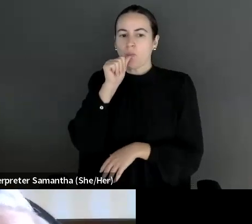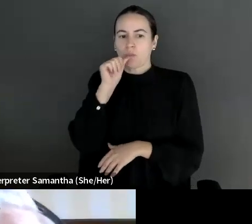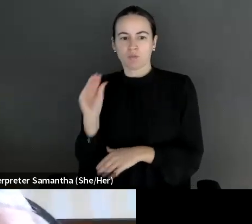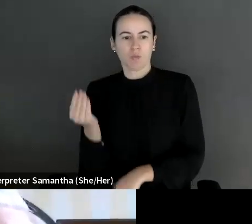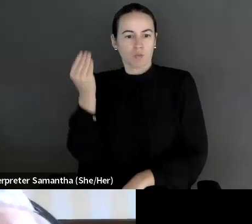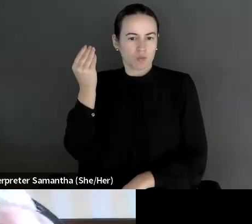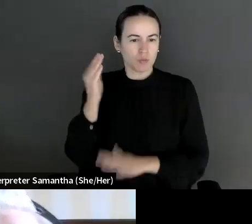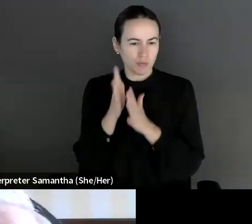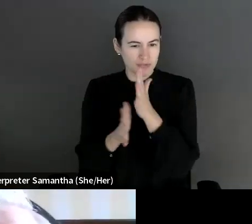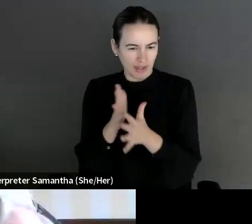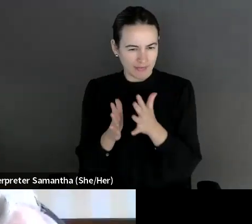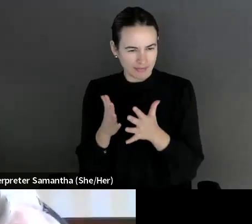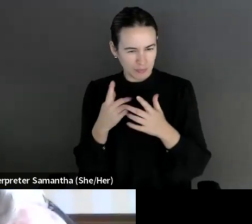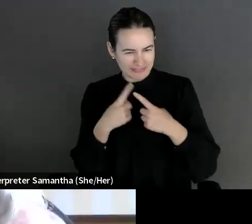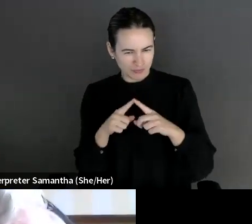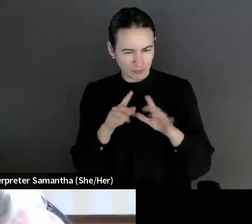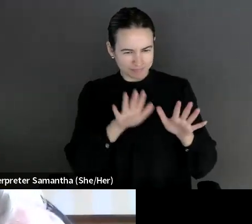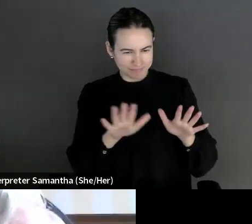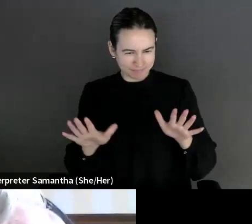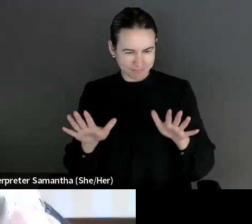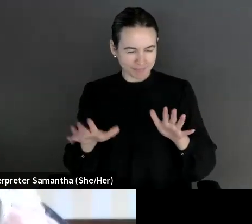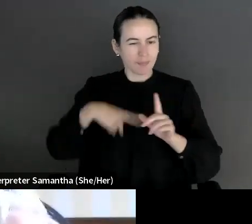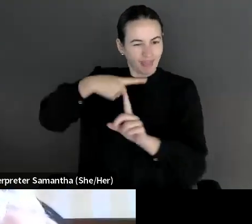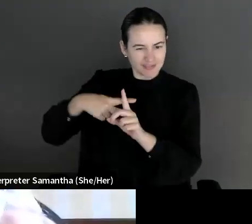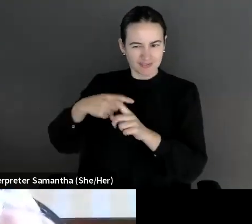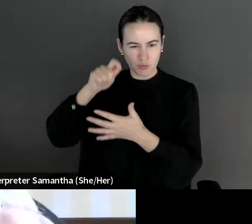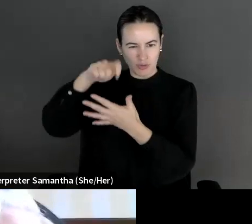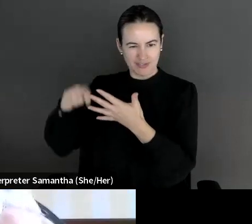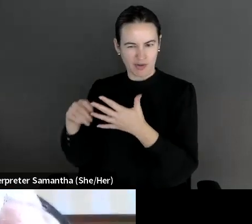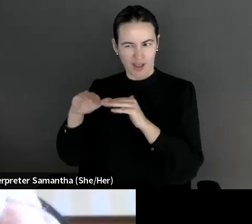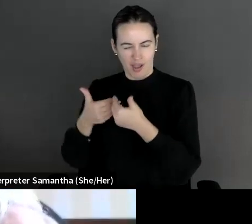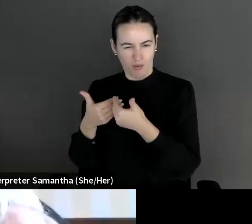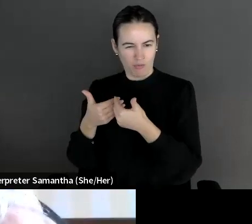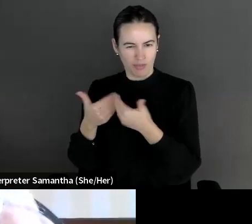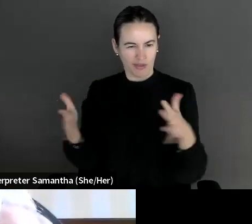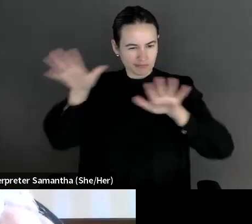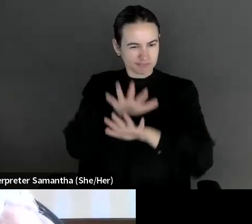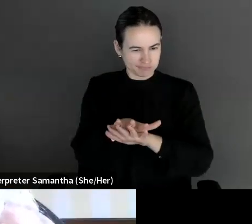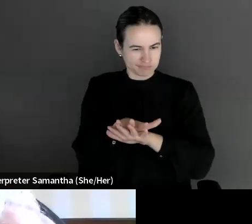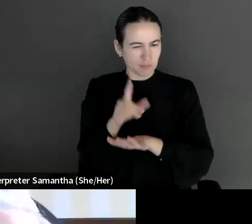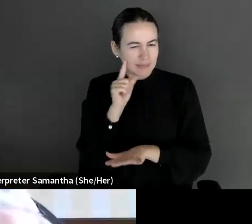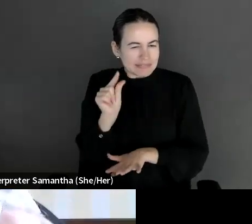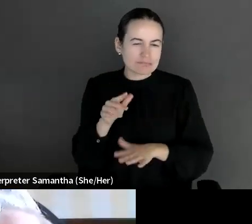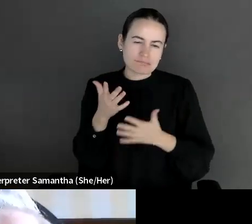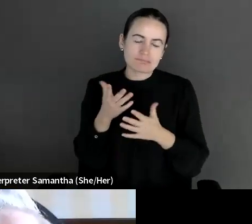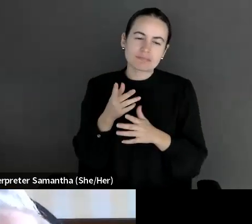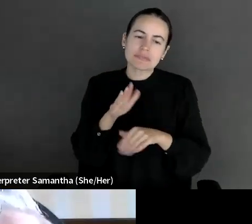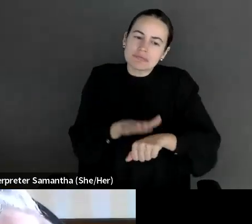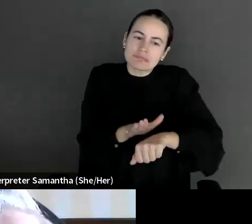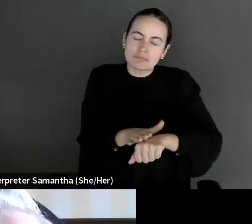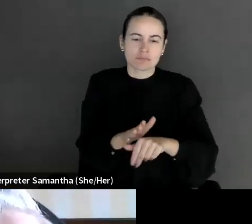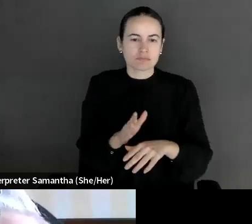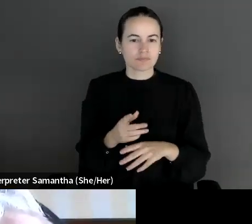pause criteria and the other 3 criteria. I think you should be careful in that, because you